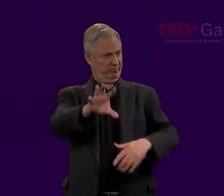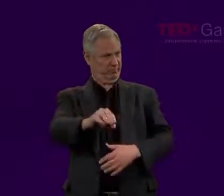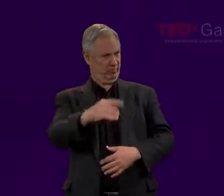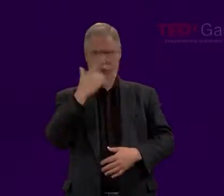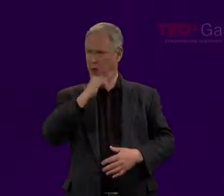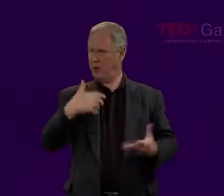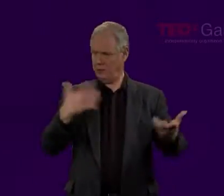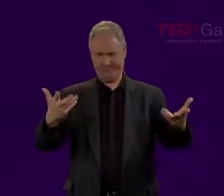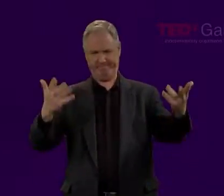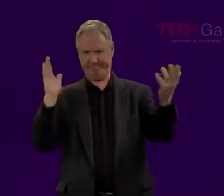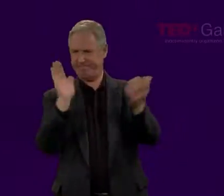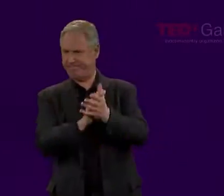Beautiful, right?